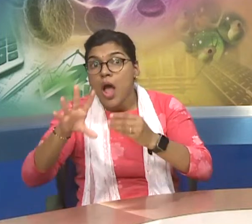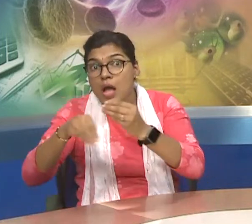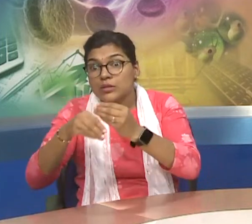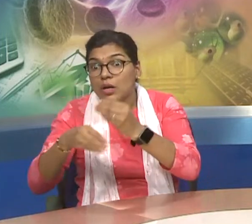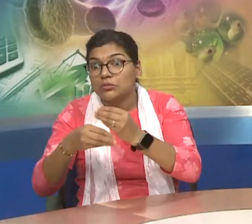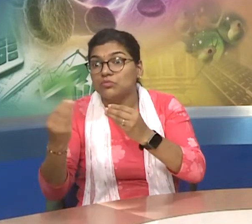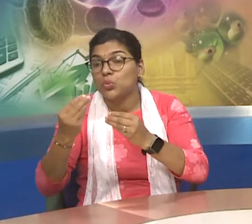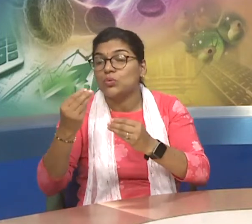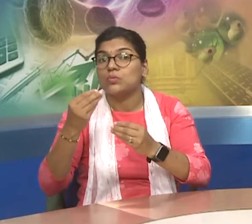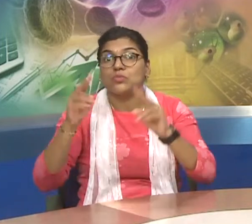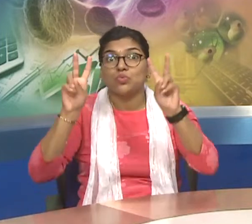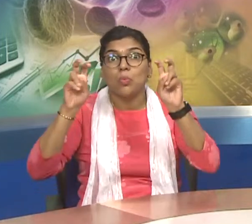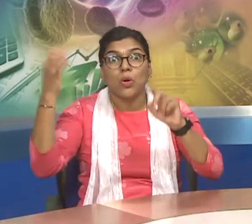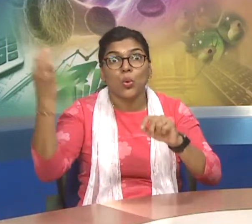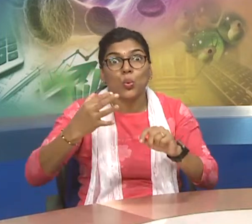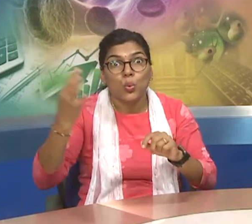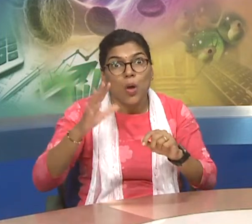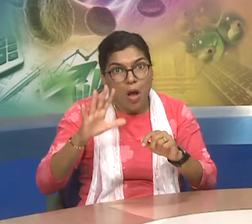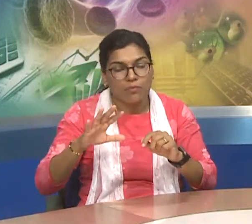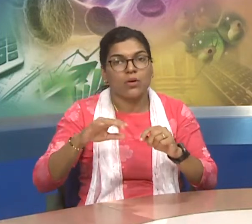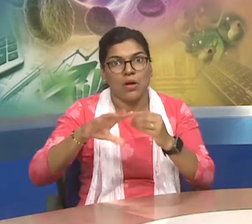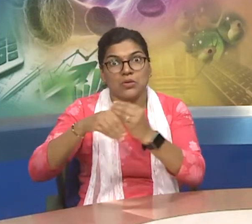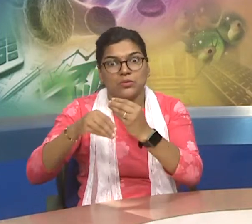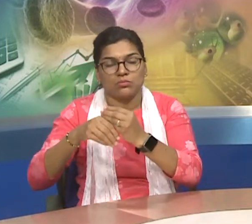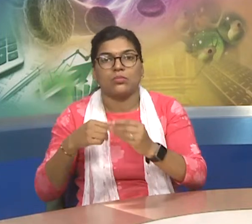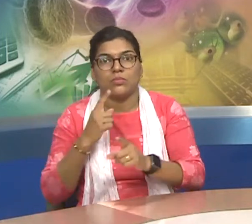can opt for these books, new books.